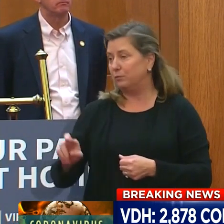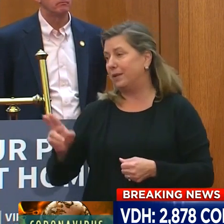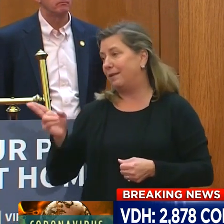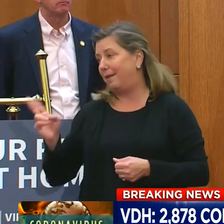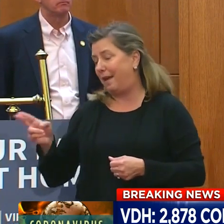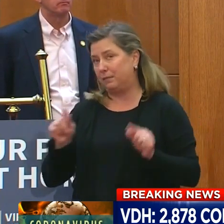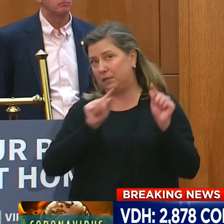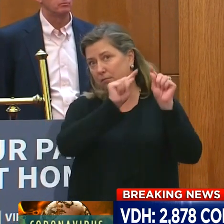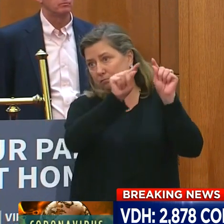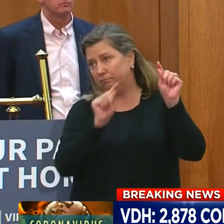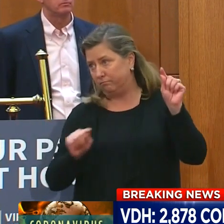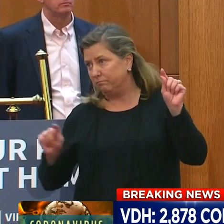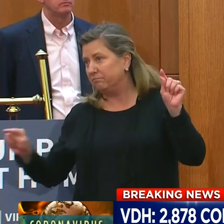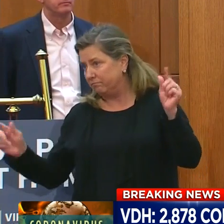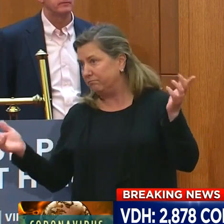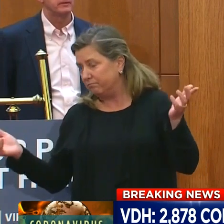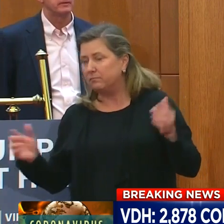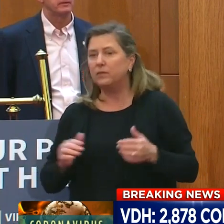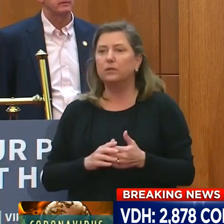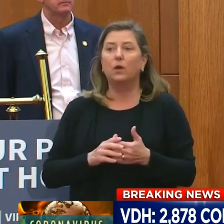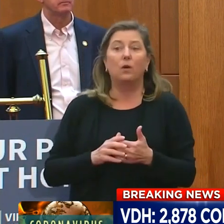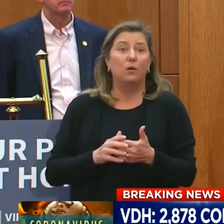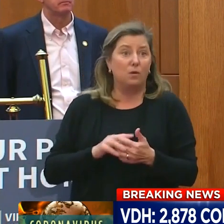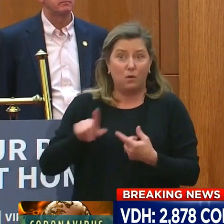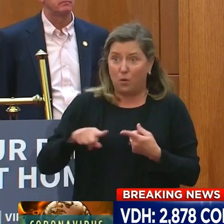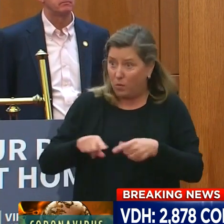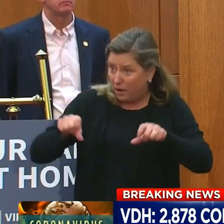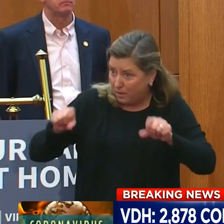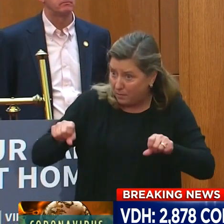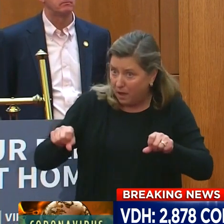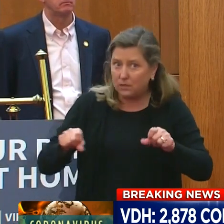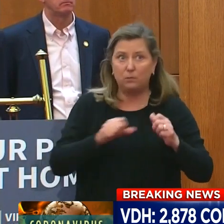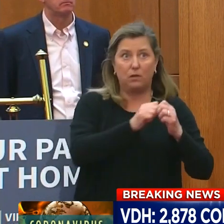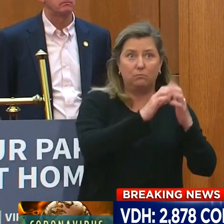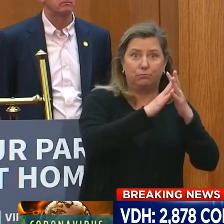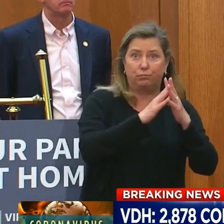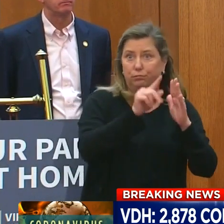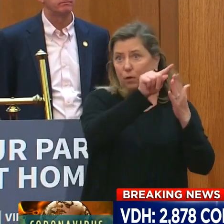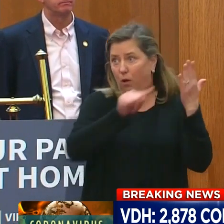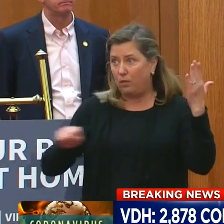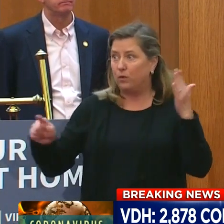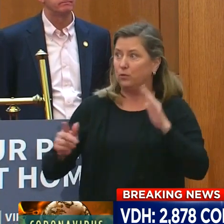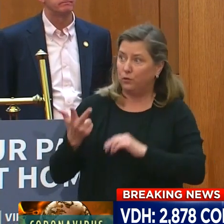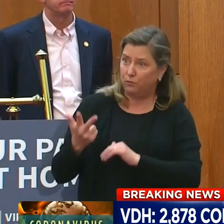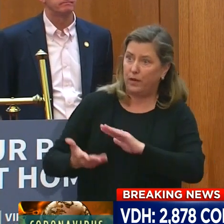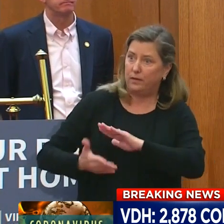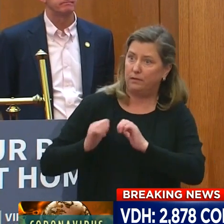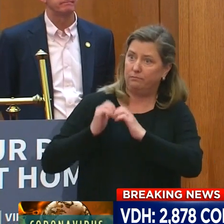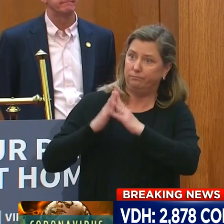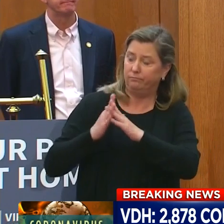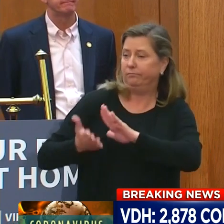in Hampton Roads. And so as quickly as we can, we're going to get those 3 sites up and running.